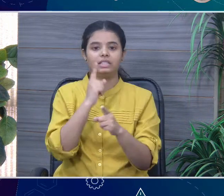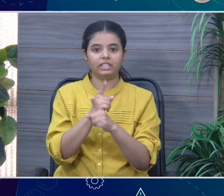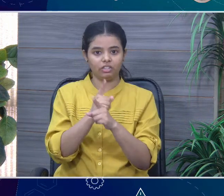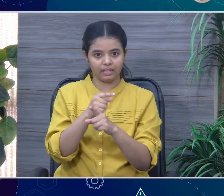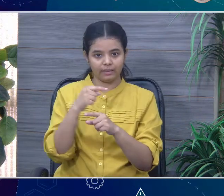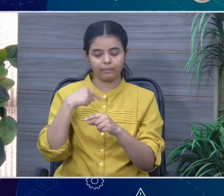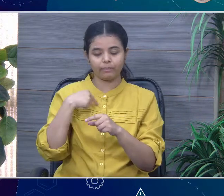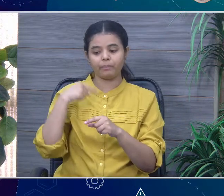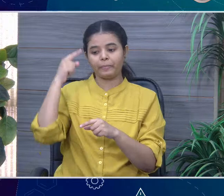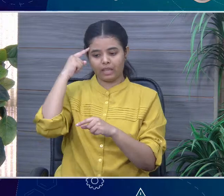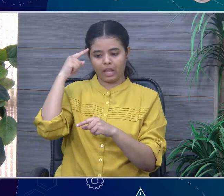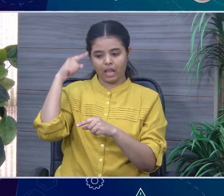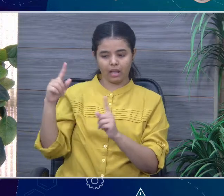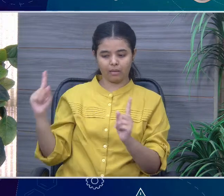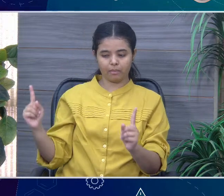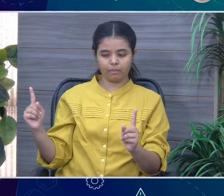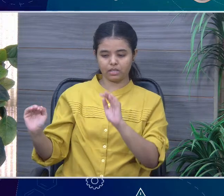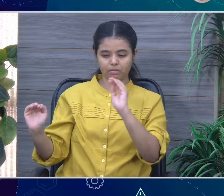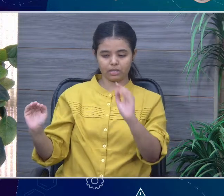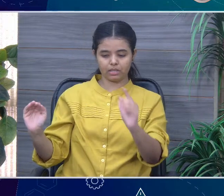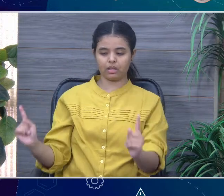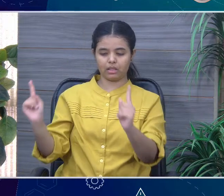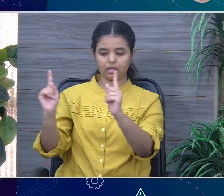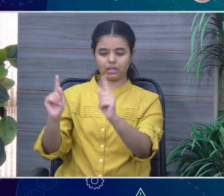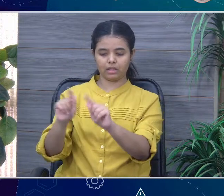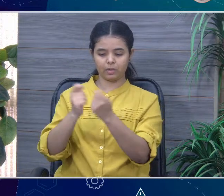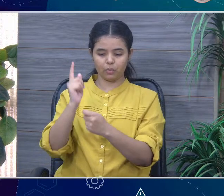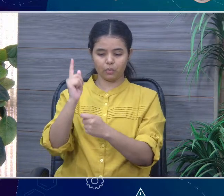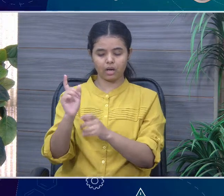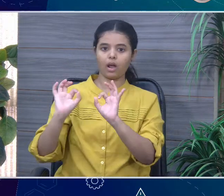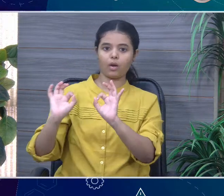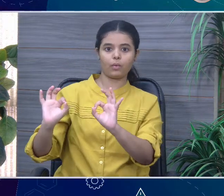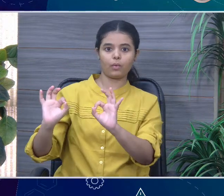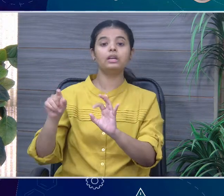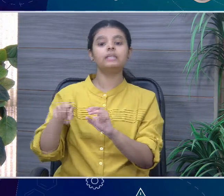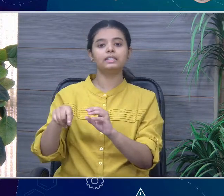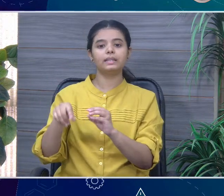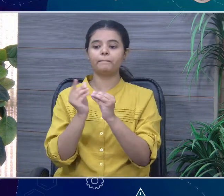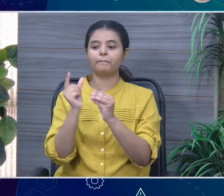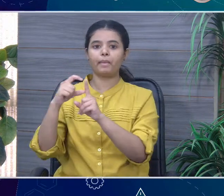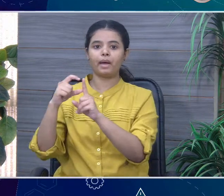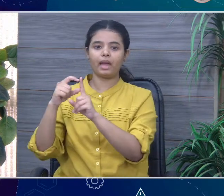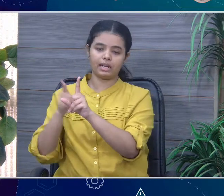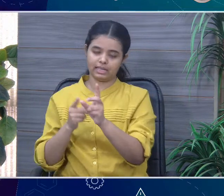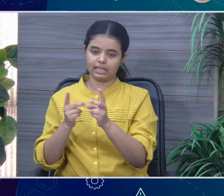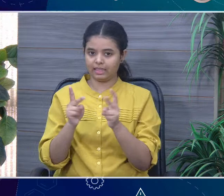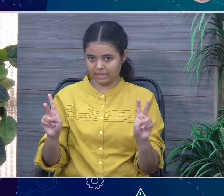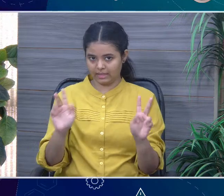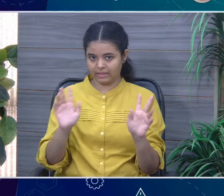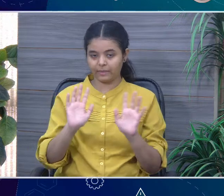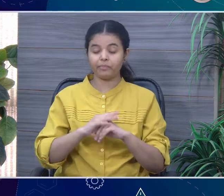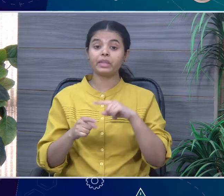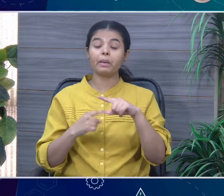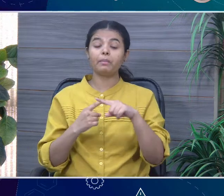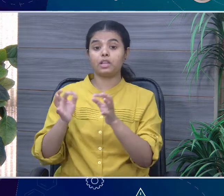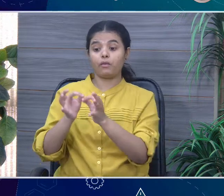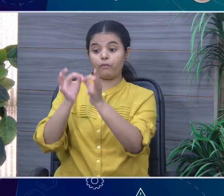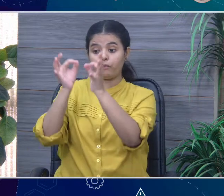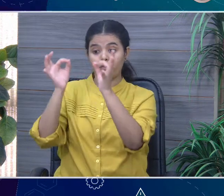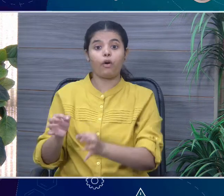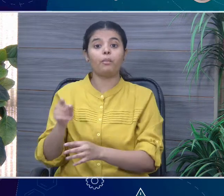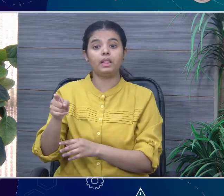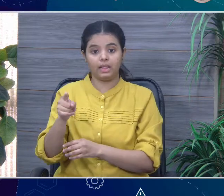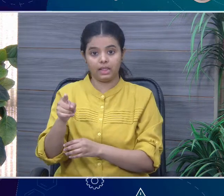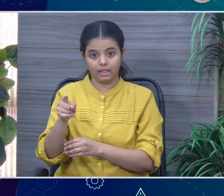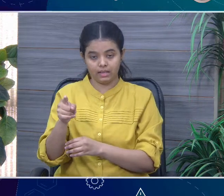also facilitation in the process. And that's how buddy is different. Plus, because it's more of a formal concept, it's